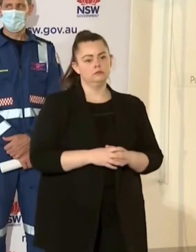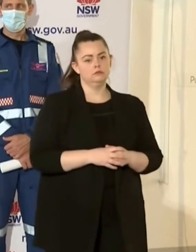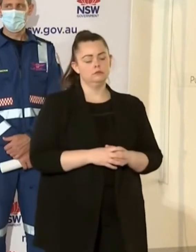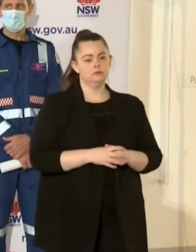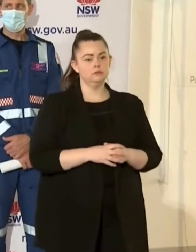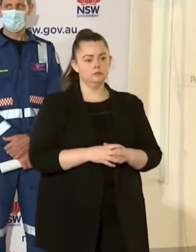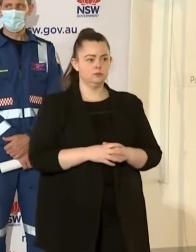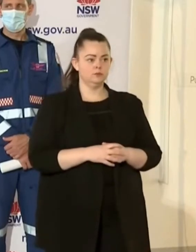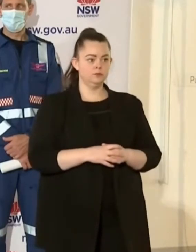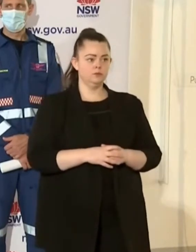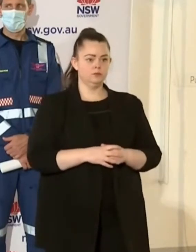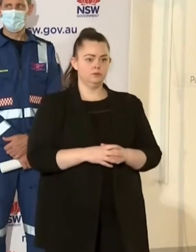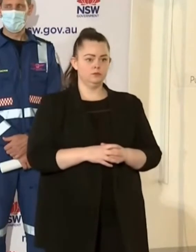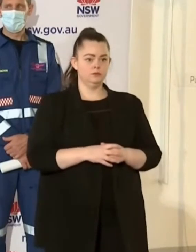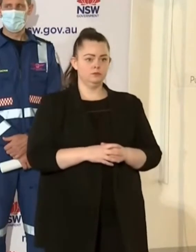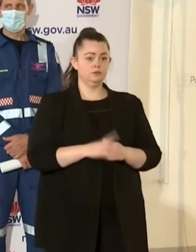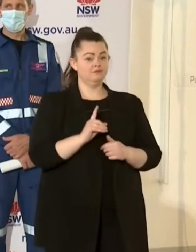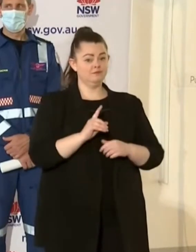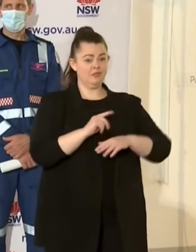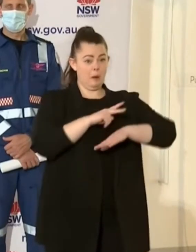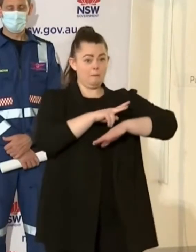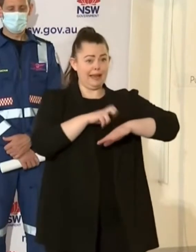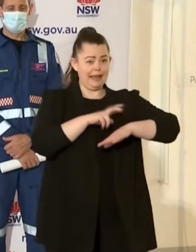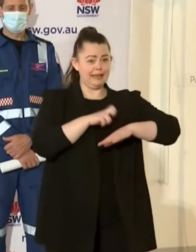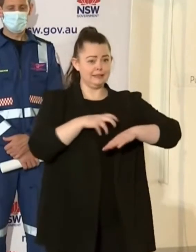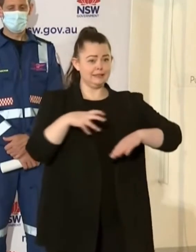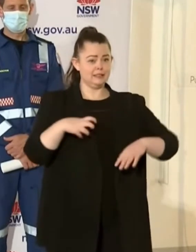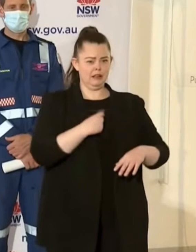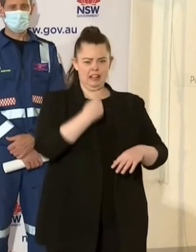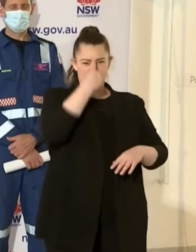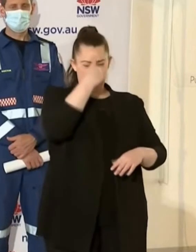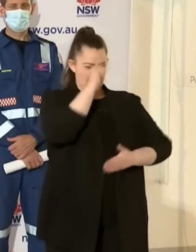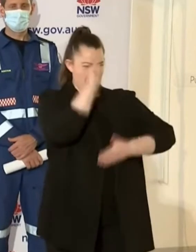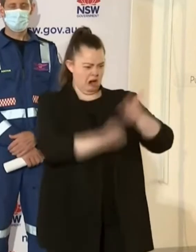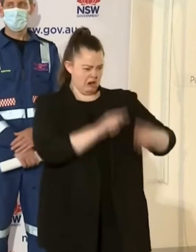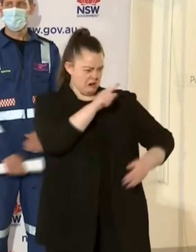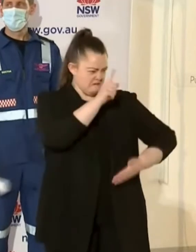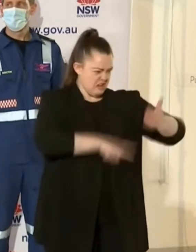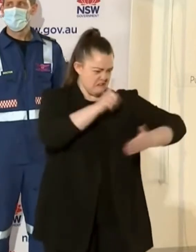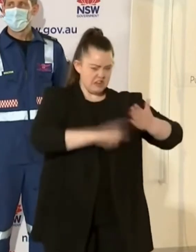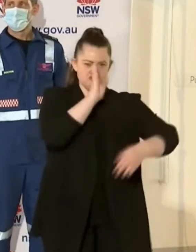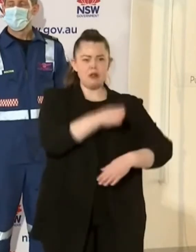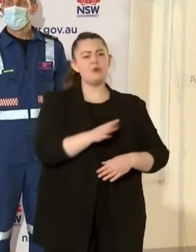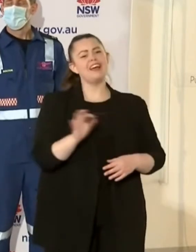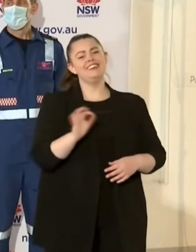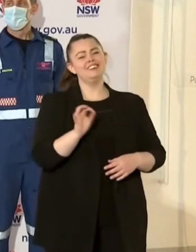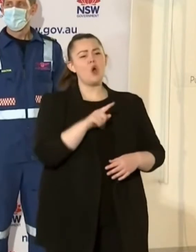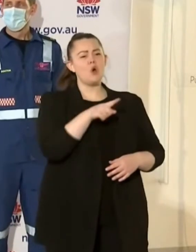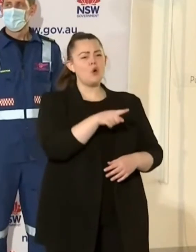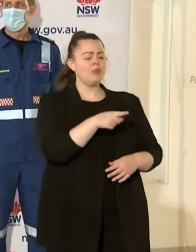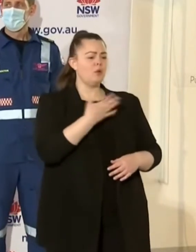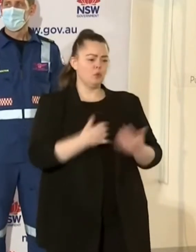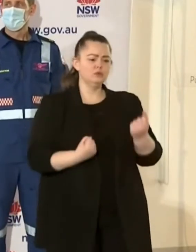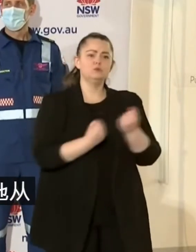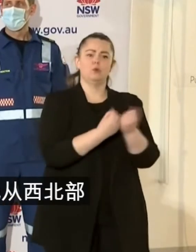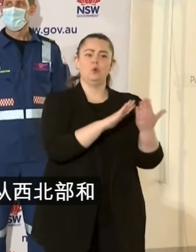about just being rather more supportive than necessarily punitive. And I think they've done that from what I've seen many, many times. And again, having just come back